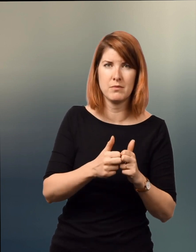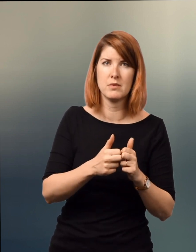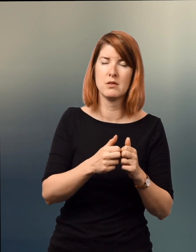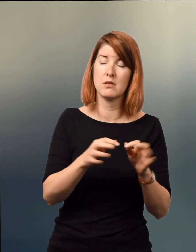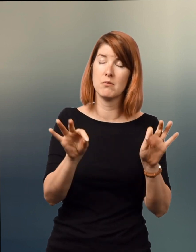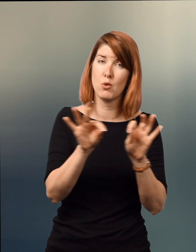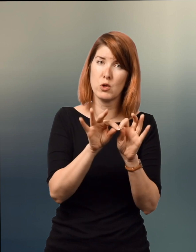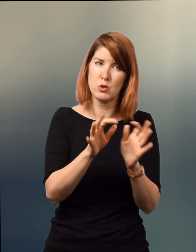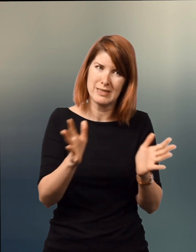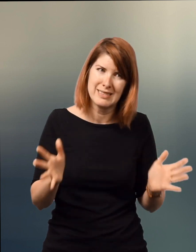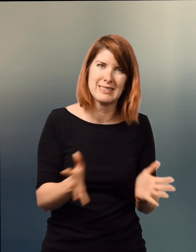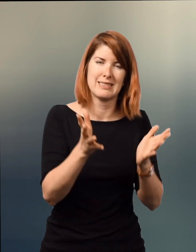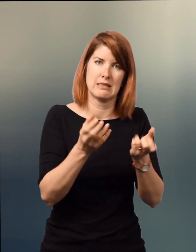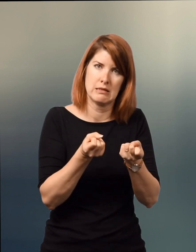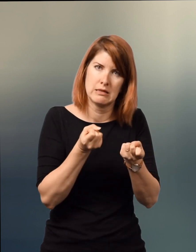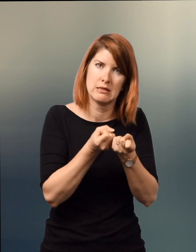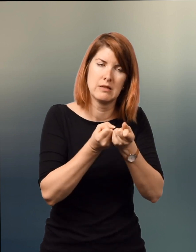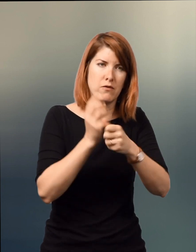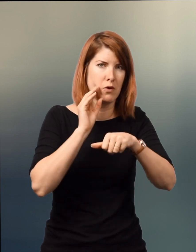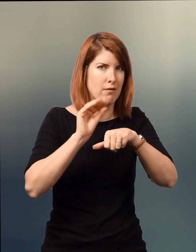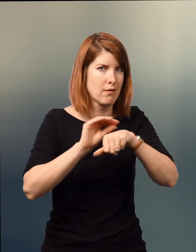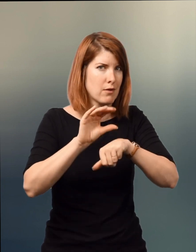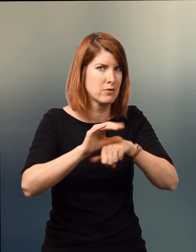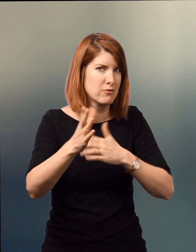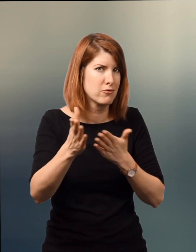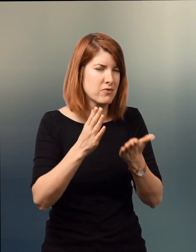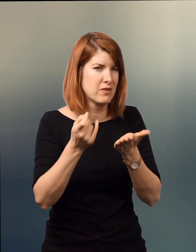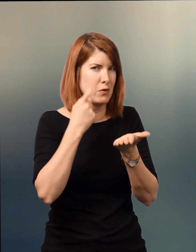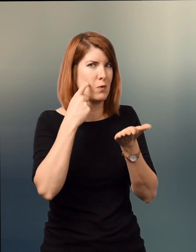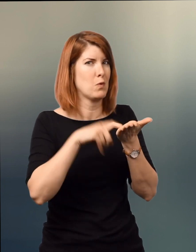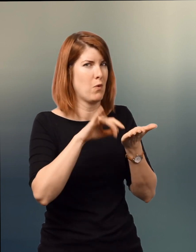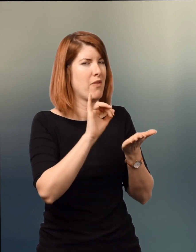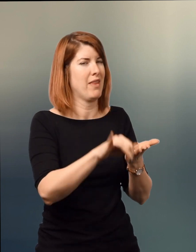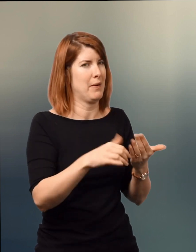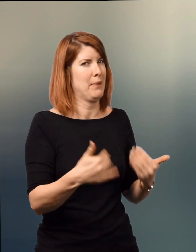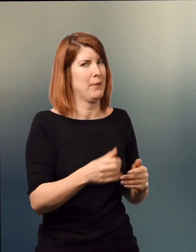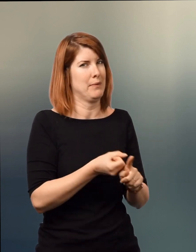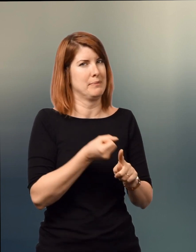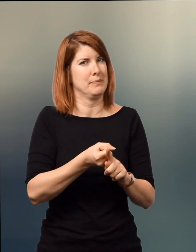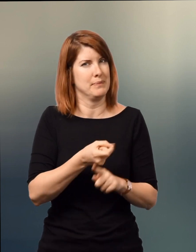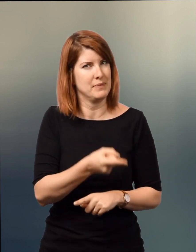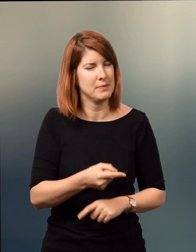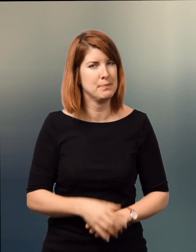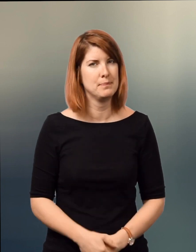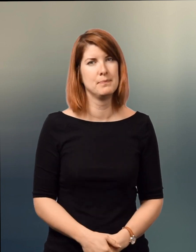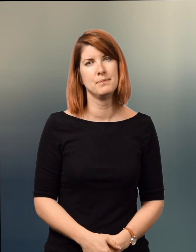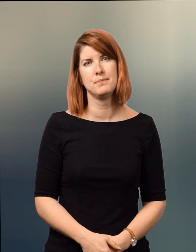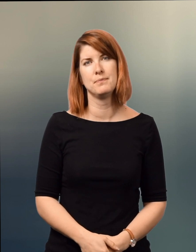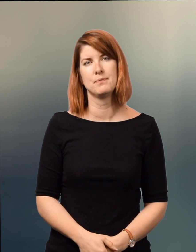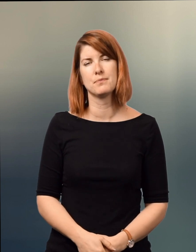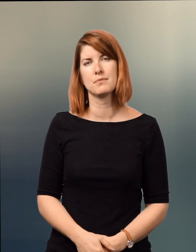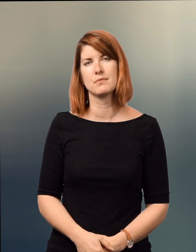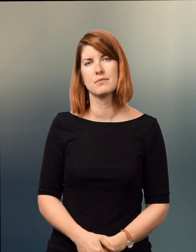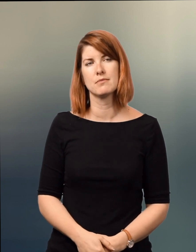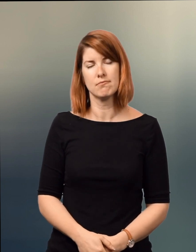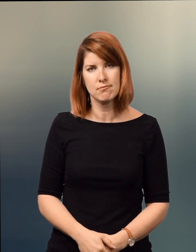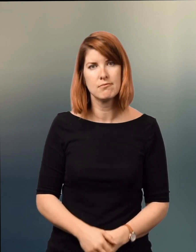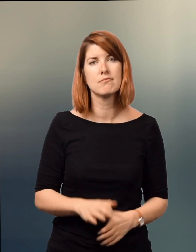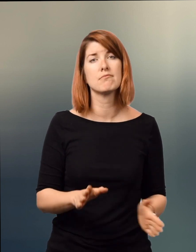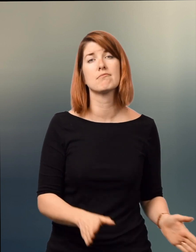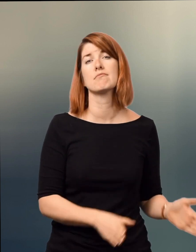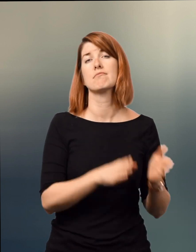having, advocating for counseling services for this child is a great place to start if you see this as a contributing factor.